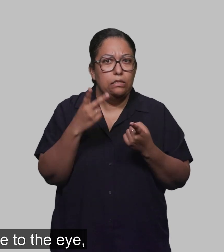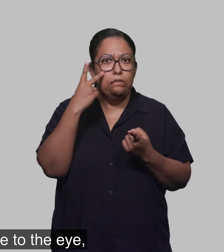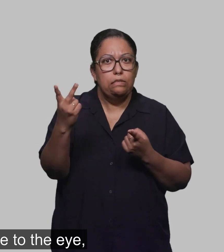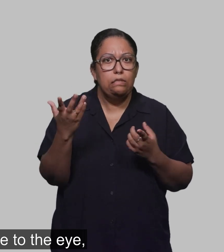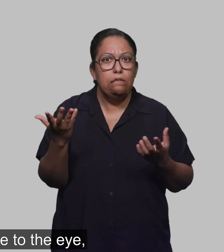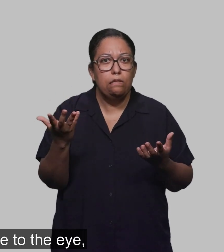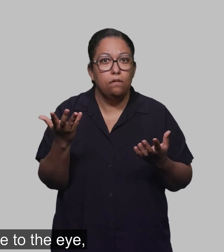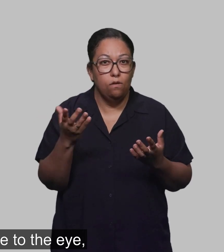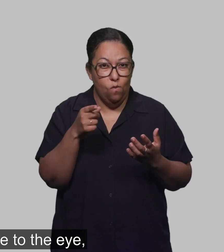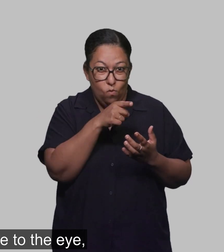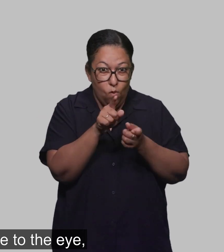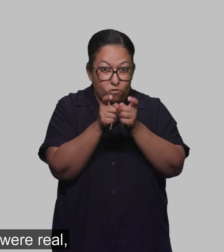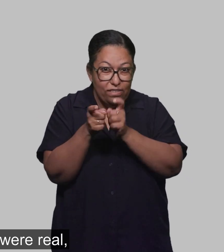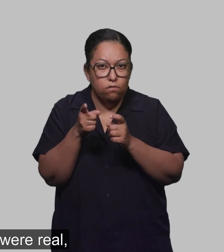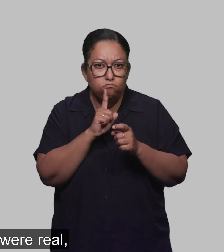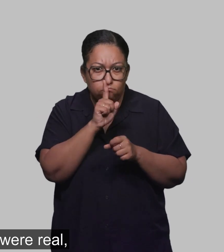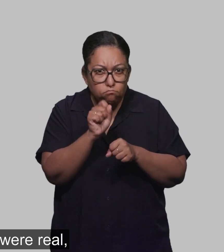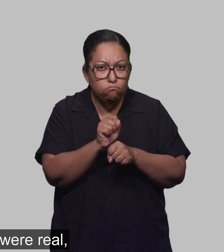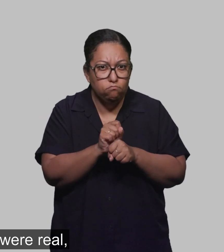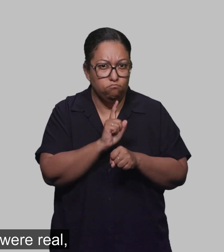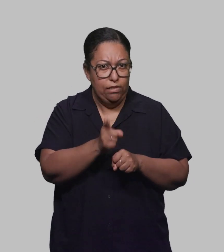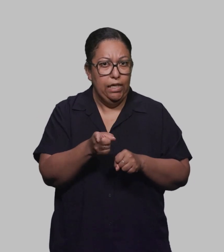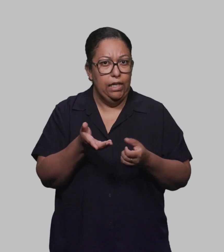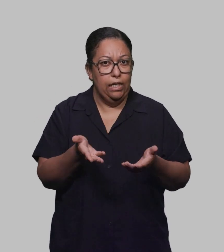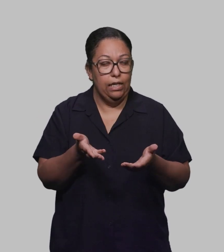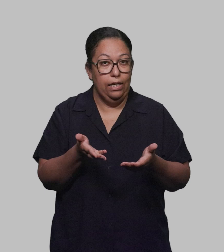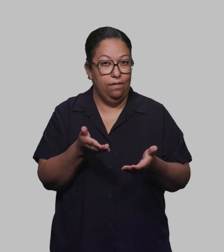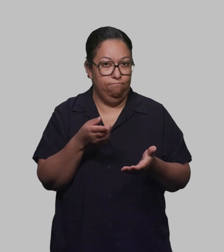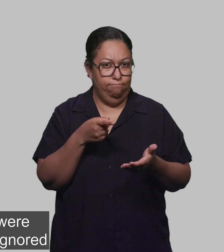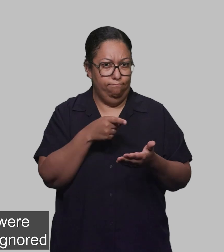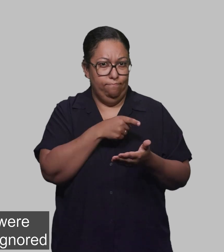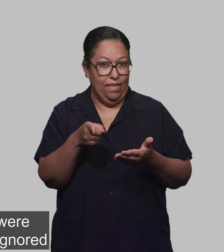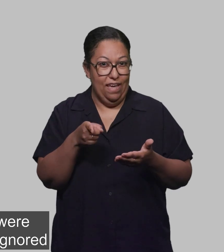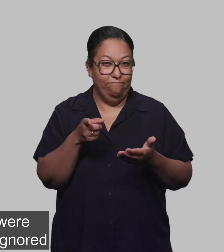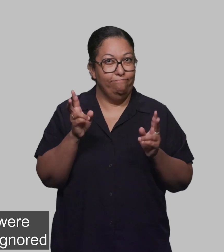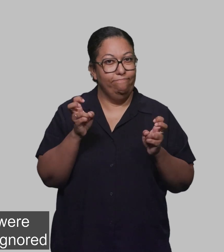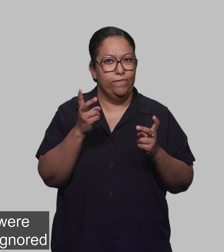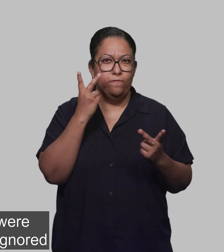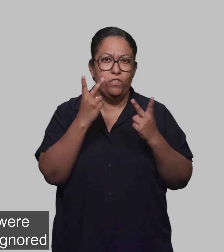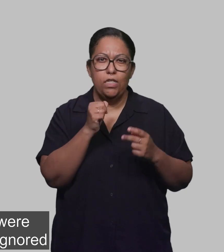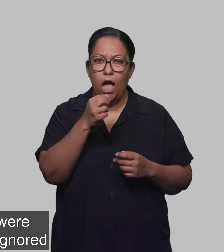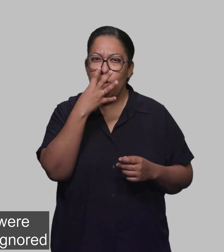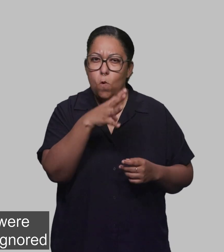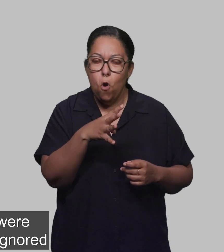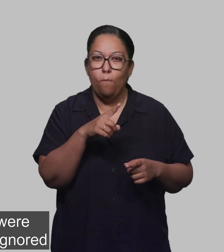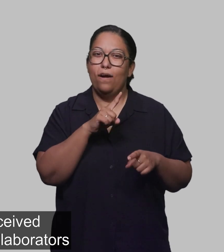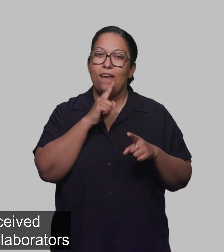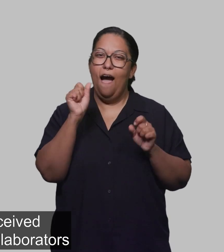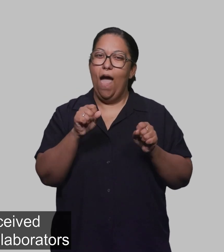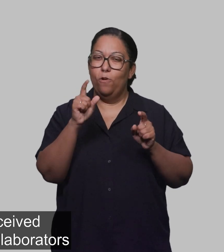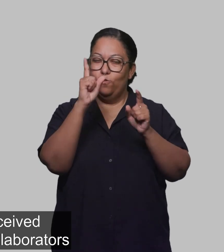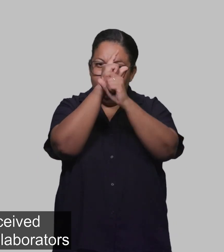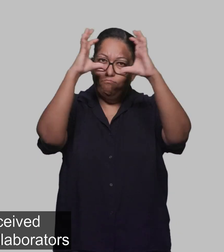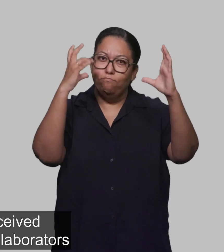are not perceivable to the eye, those changes were real. And they were visually not ignored,